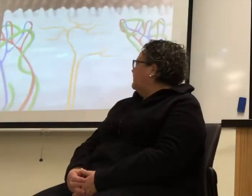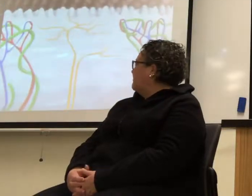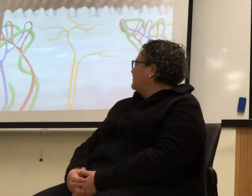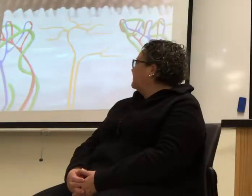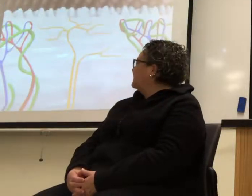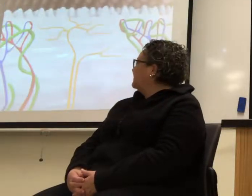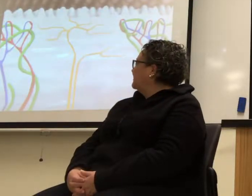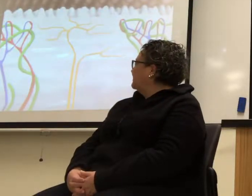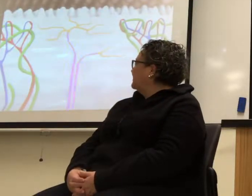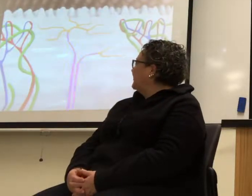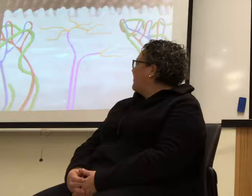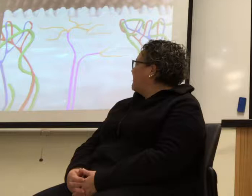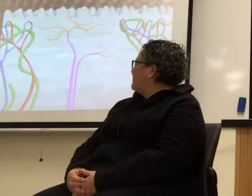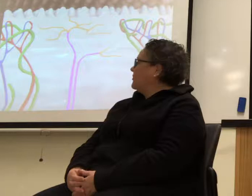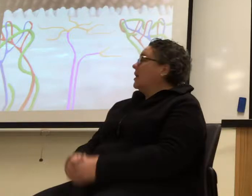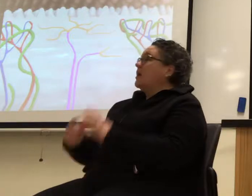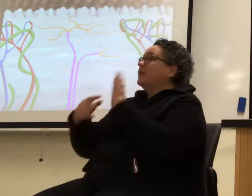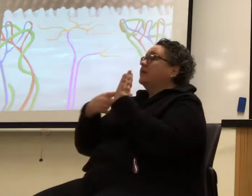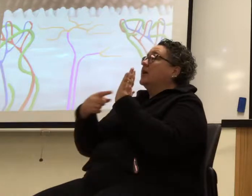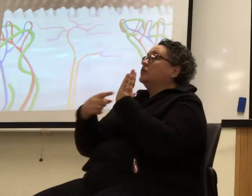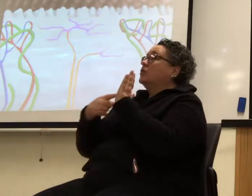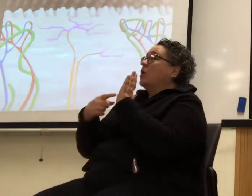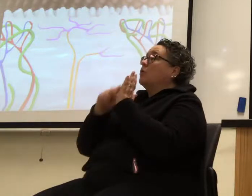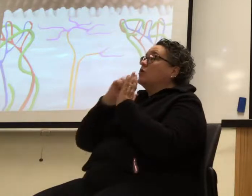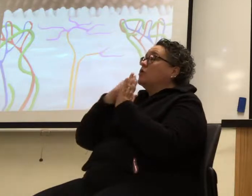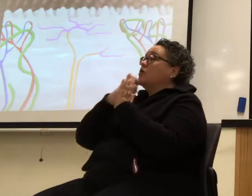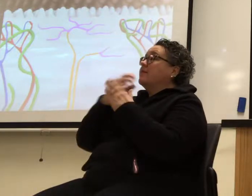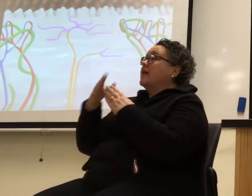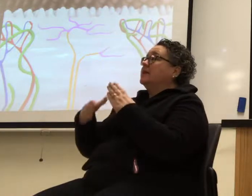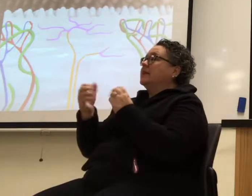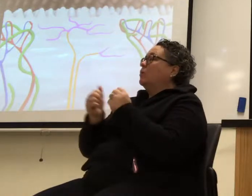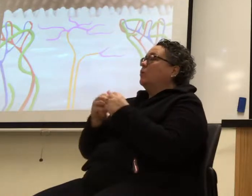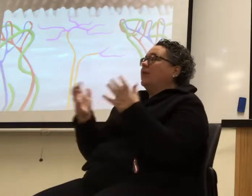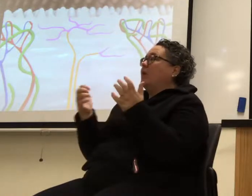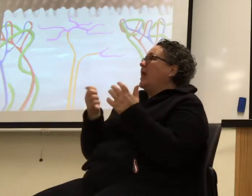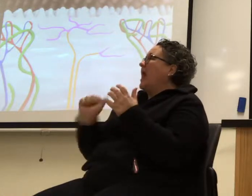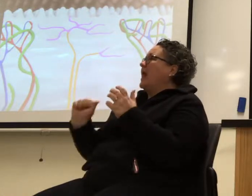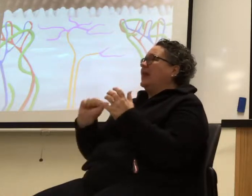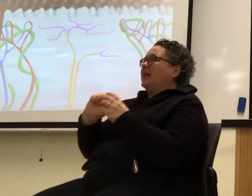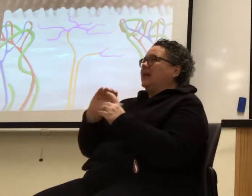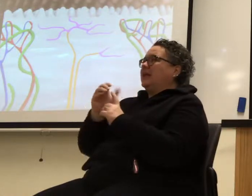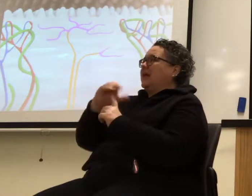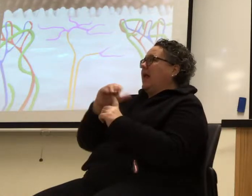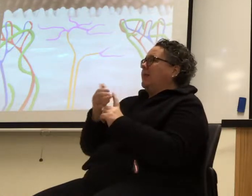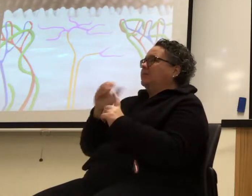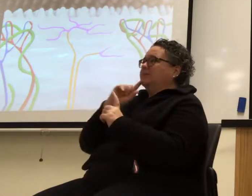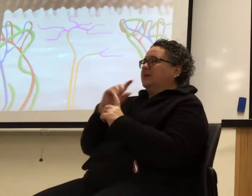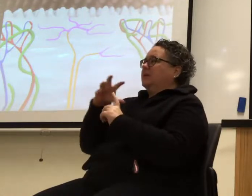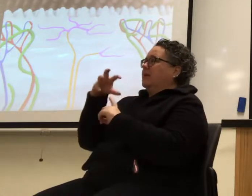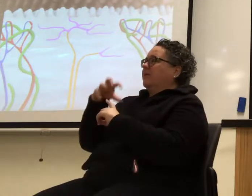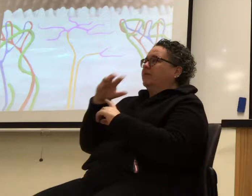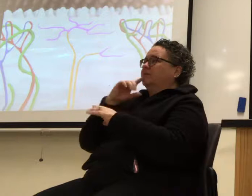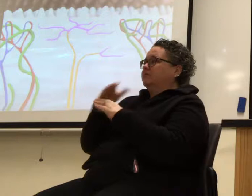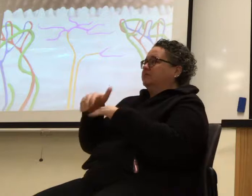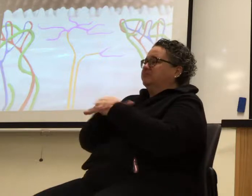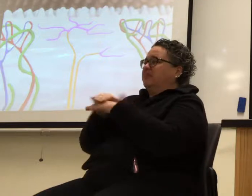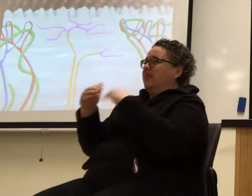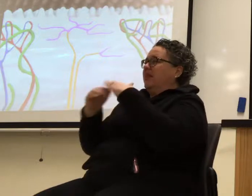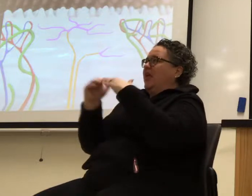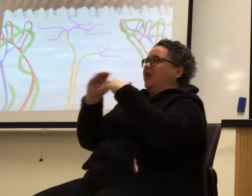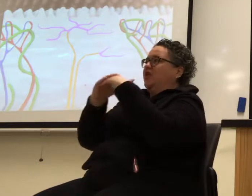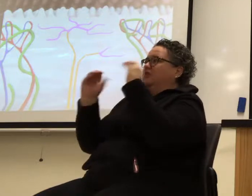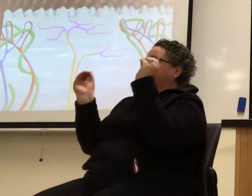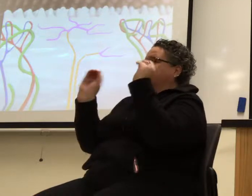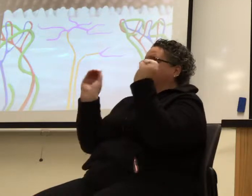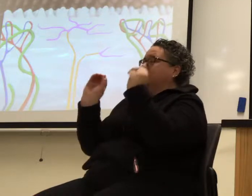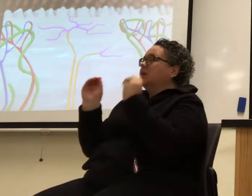They show nerve endings that have no encapsulation. They're just called free nerve endings because that's exactly what they are.